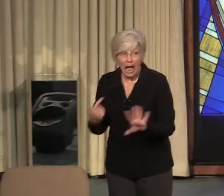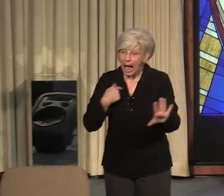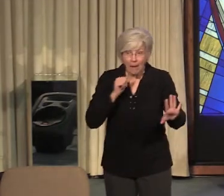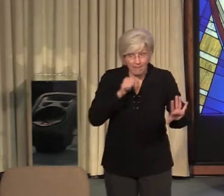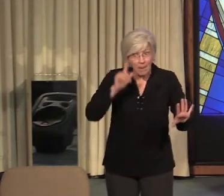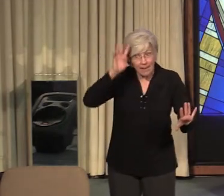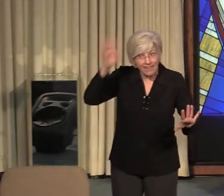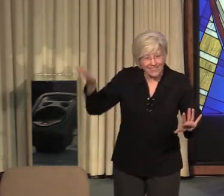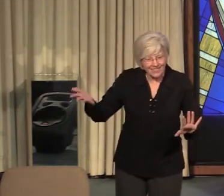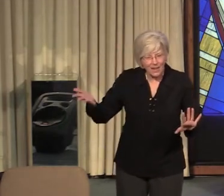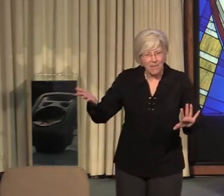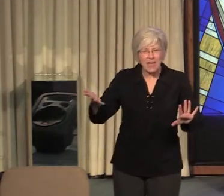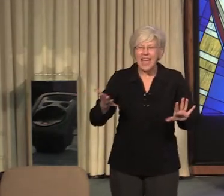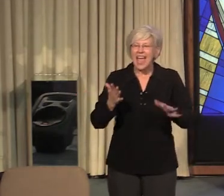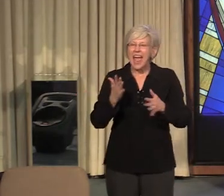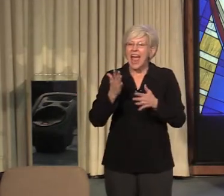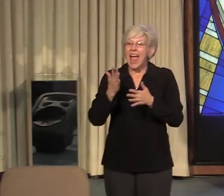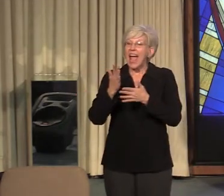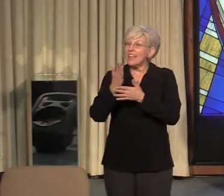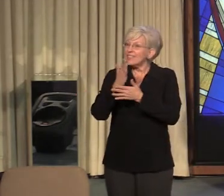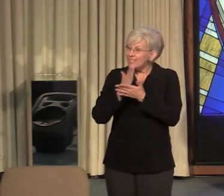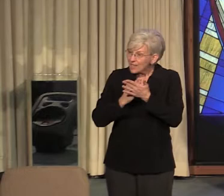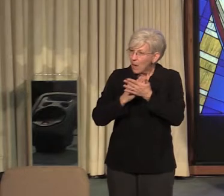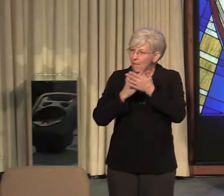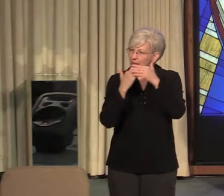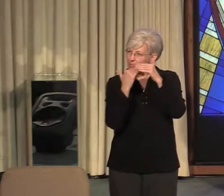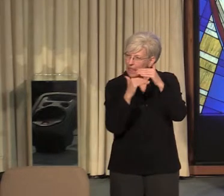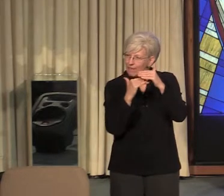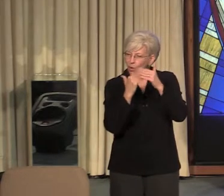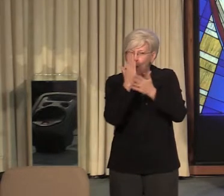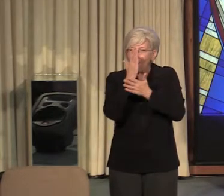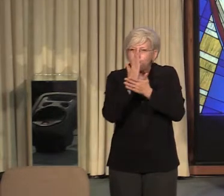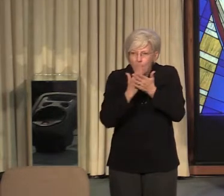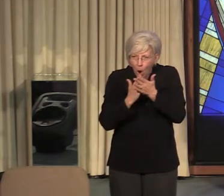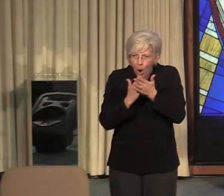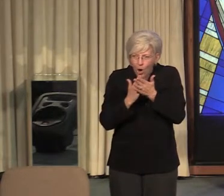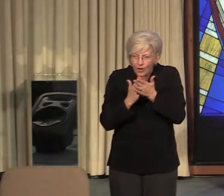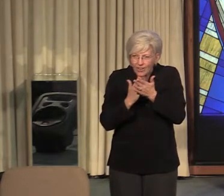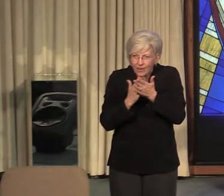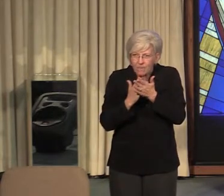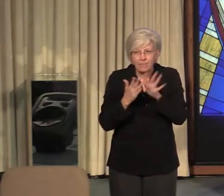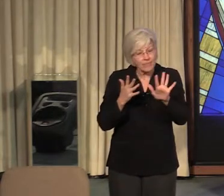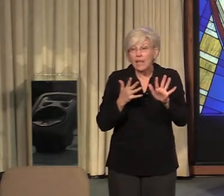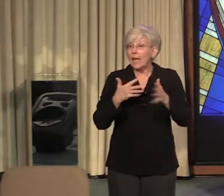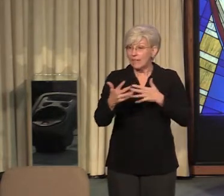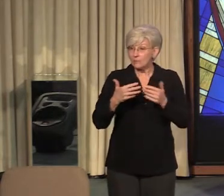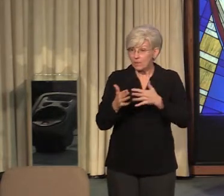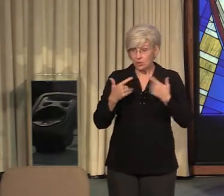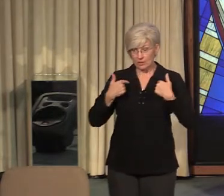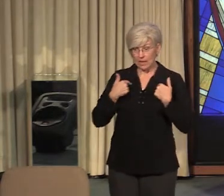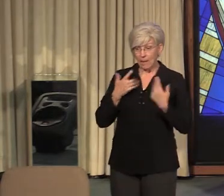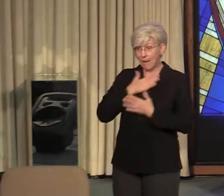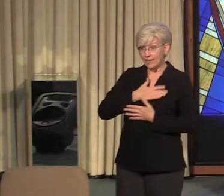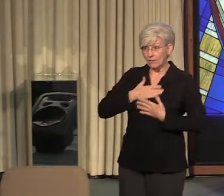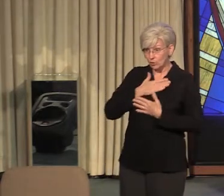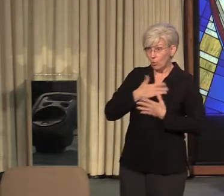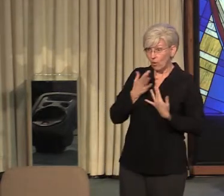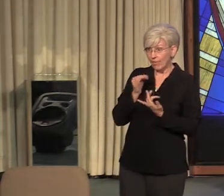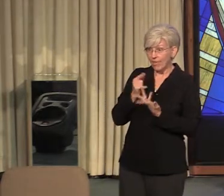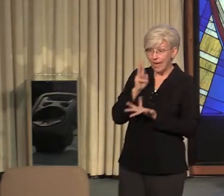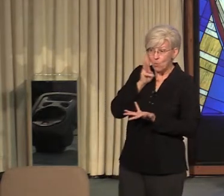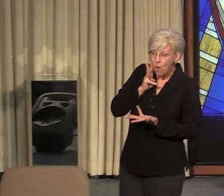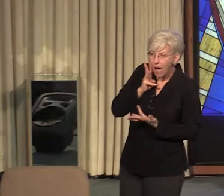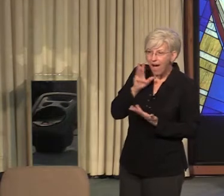this up. At some level, part of you knows, as much as I may enjoy those M&Ms or that wine, you